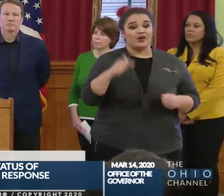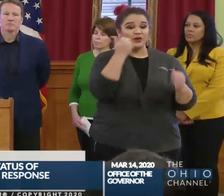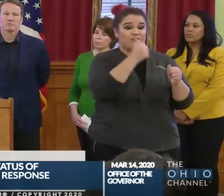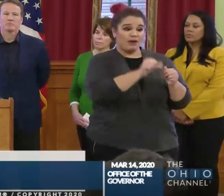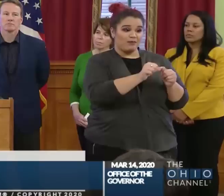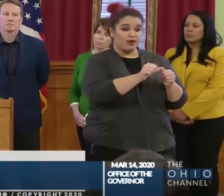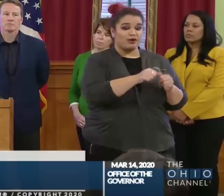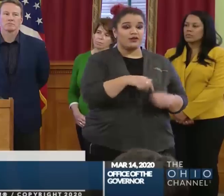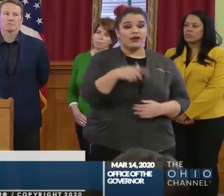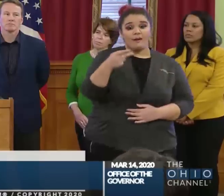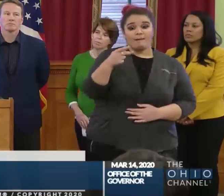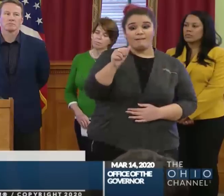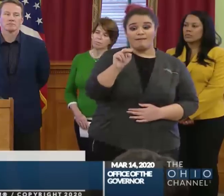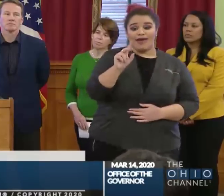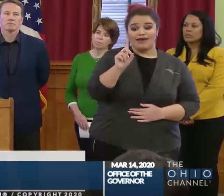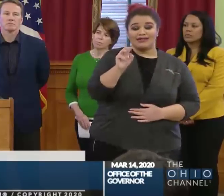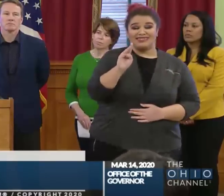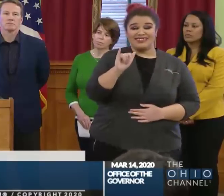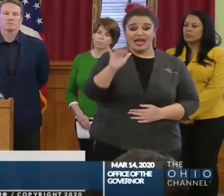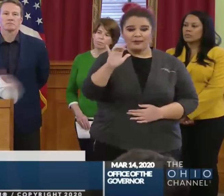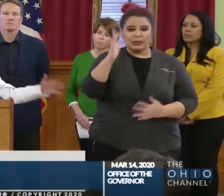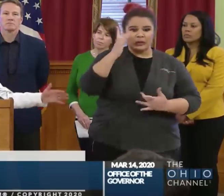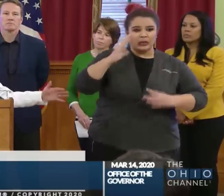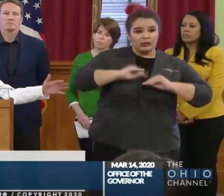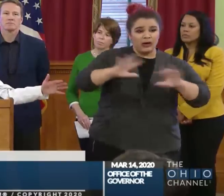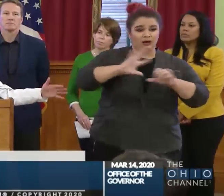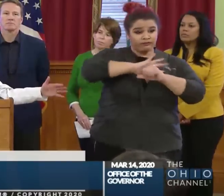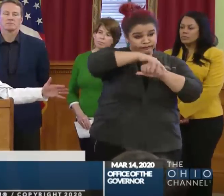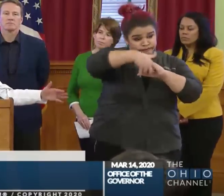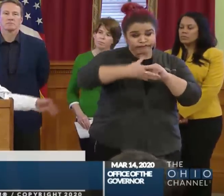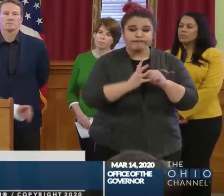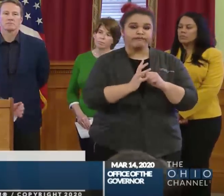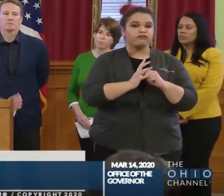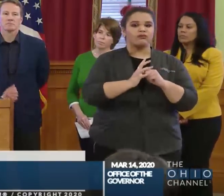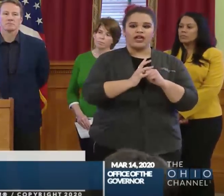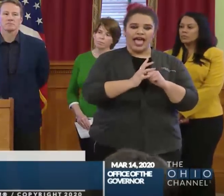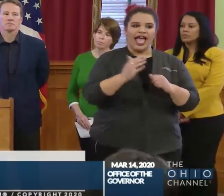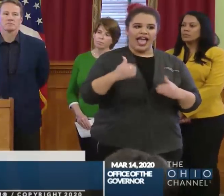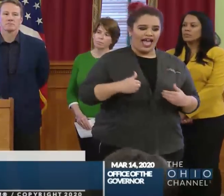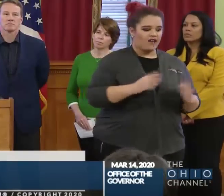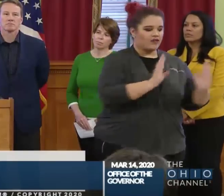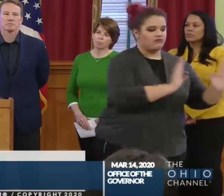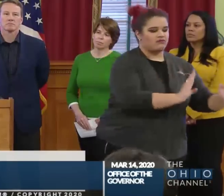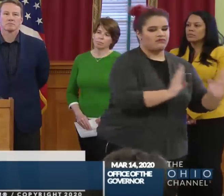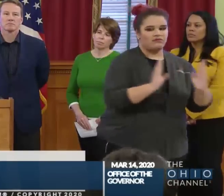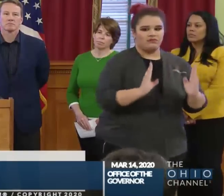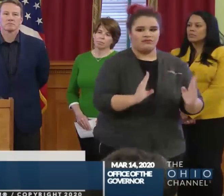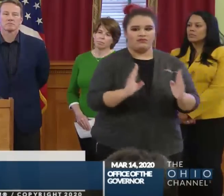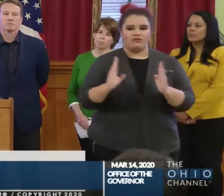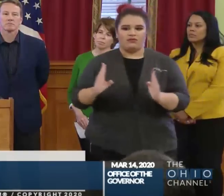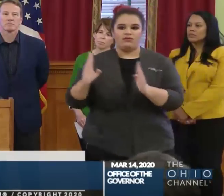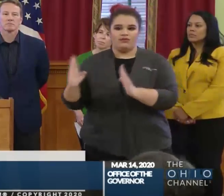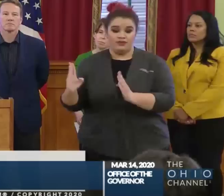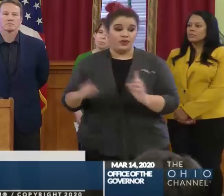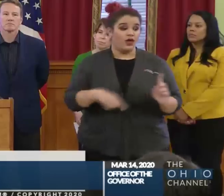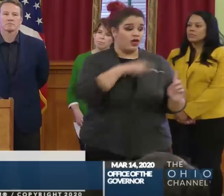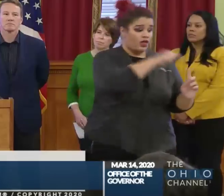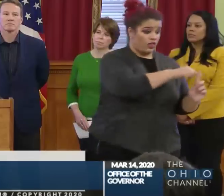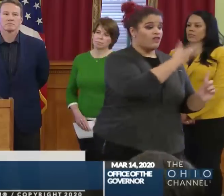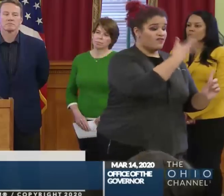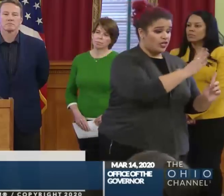a pandemic. And once you're out of containment and we know there's community spread and we're going to these mitigation strategies, you know, it's